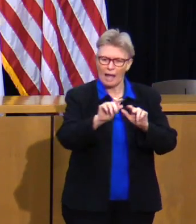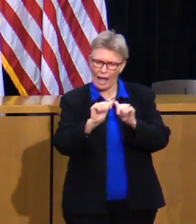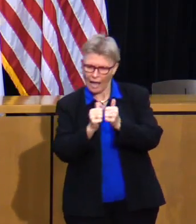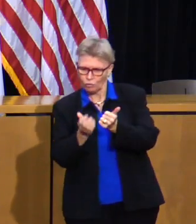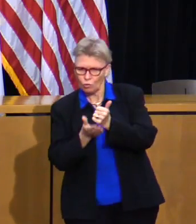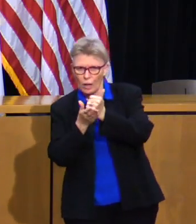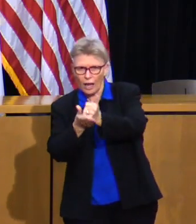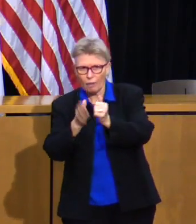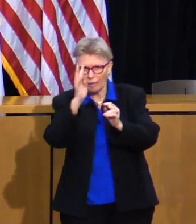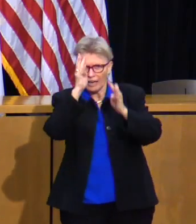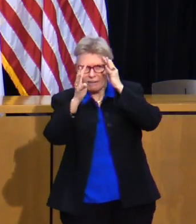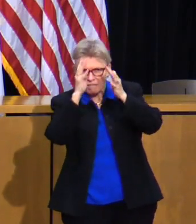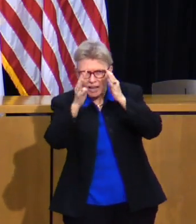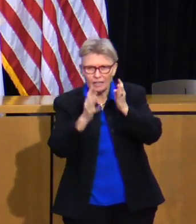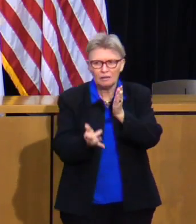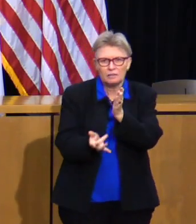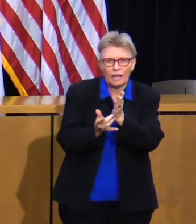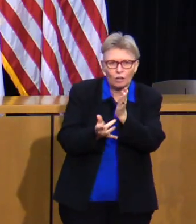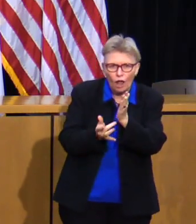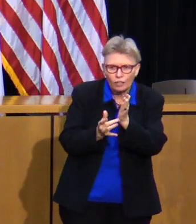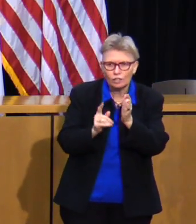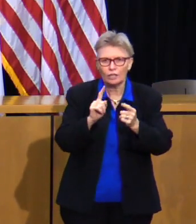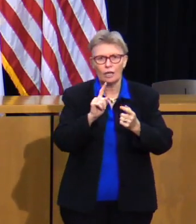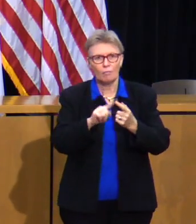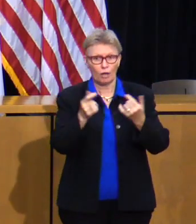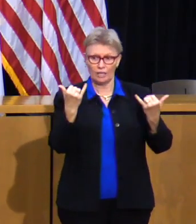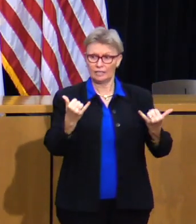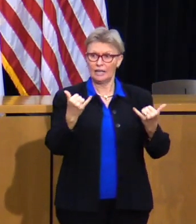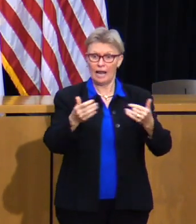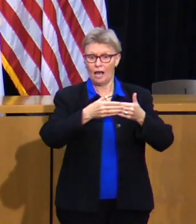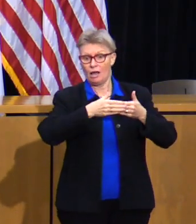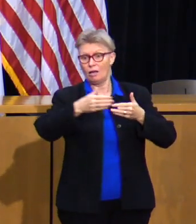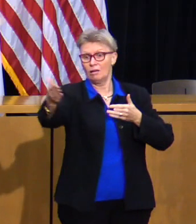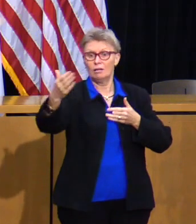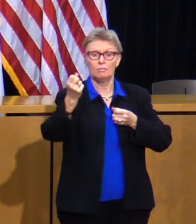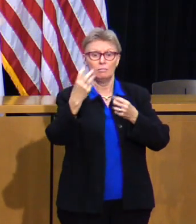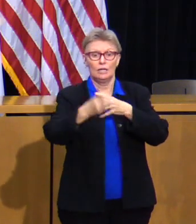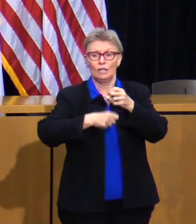creative ways to meet the demands of the public in the 21st century.